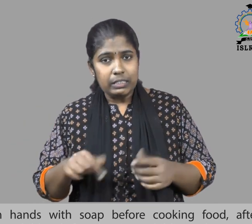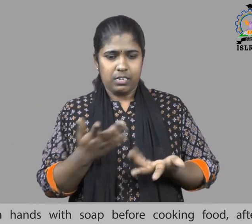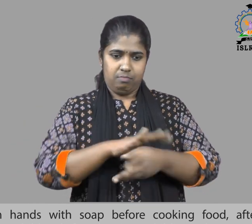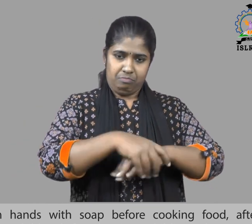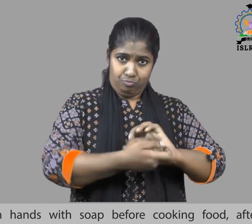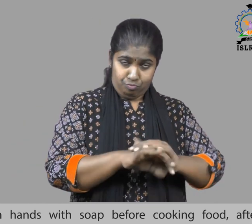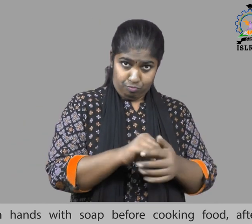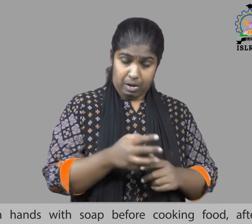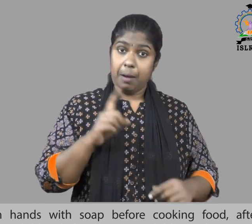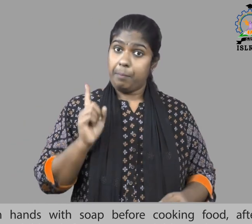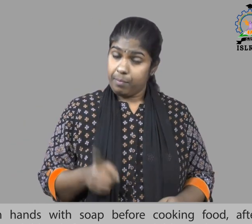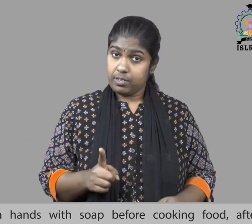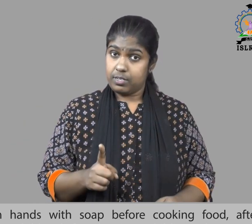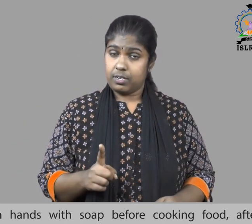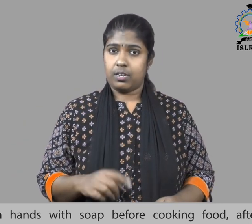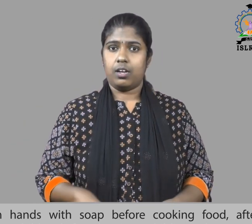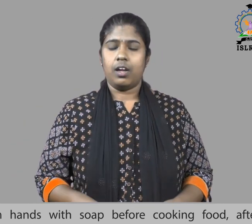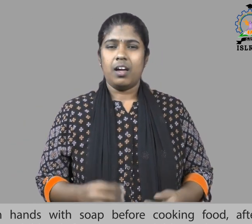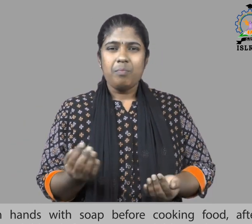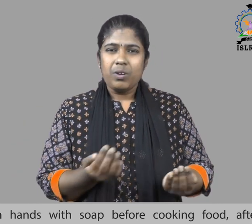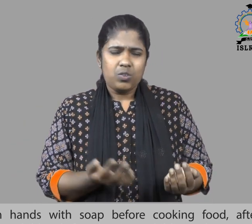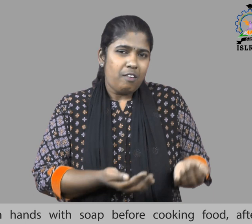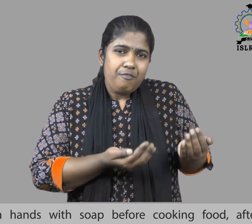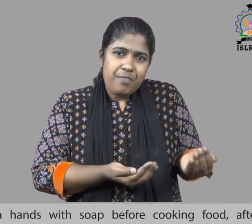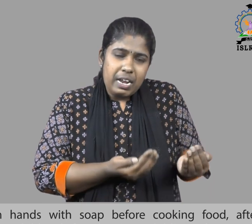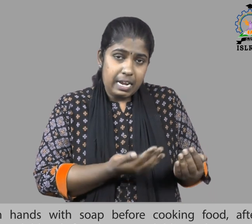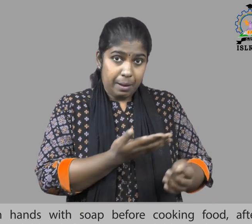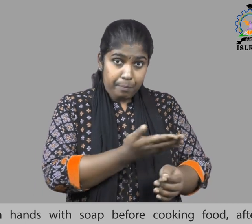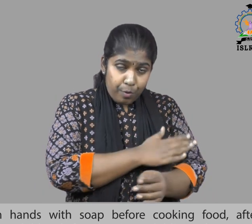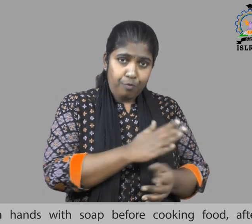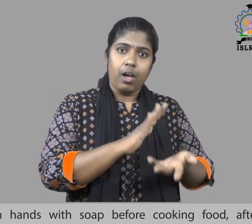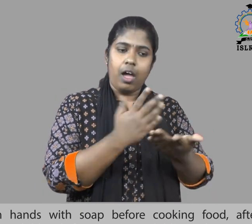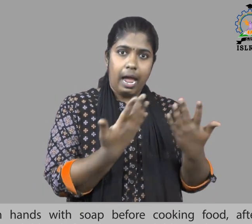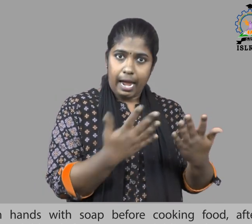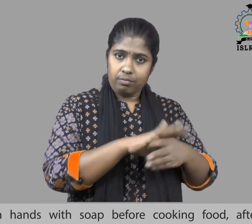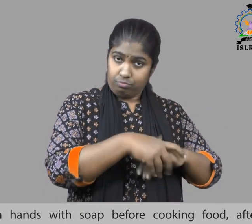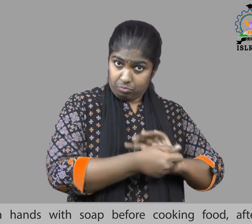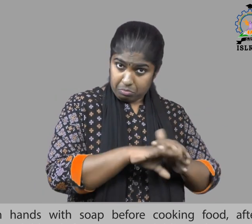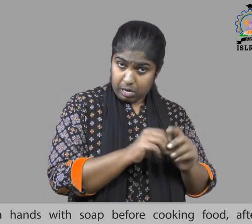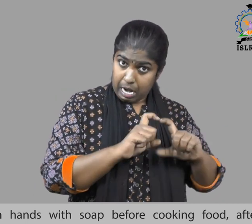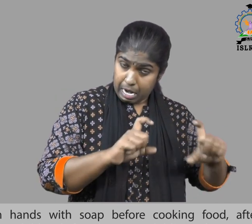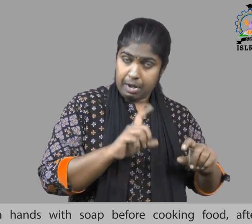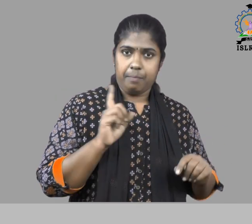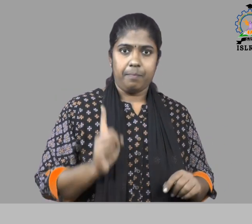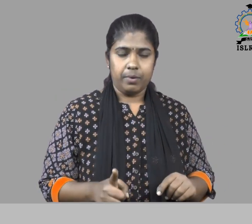before feeding a child, and after cleaning a child's stool.